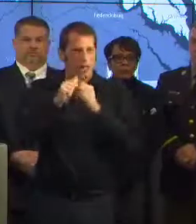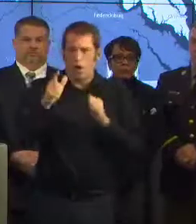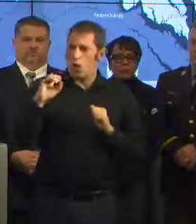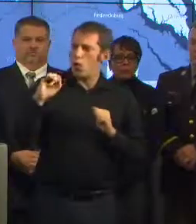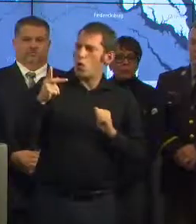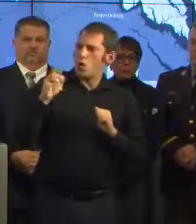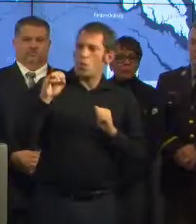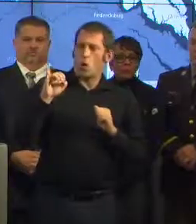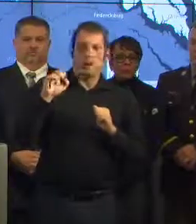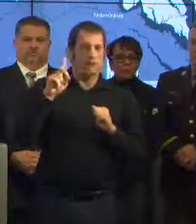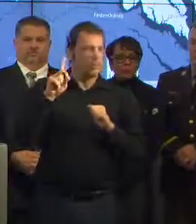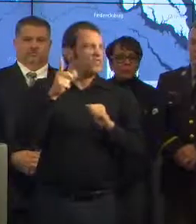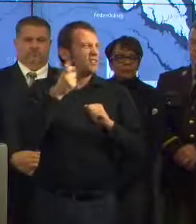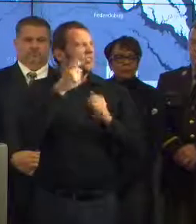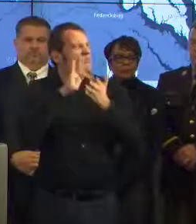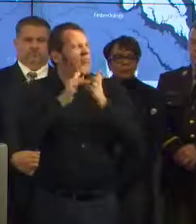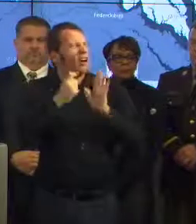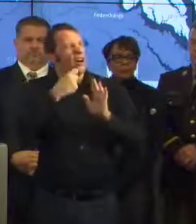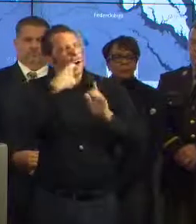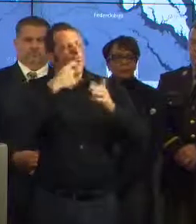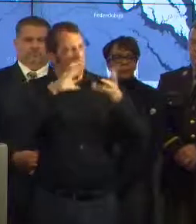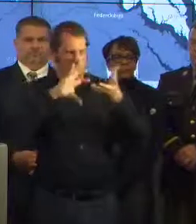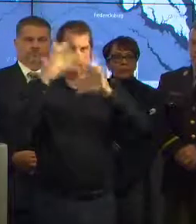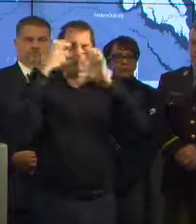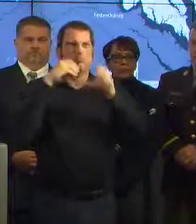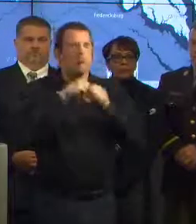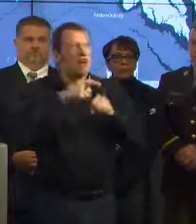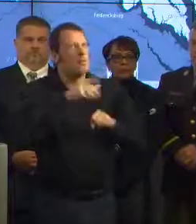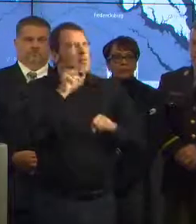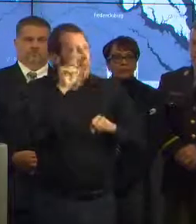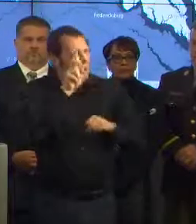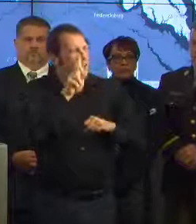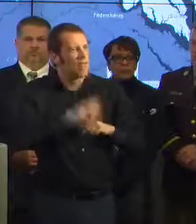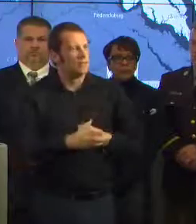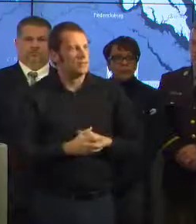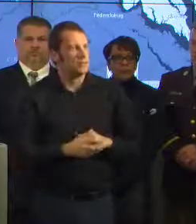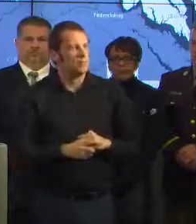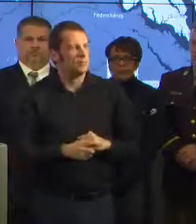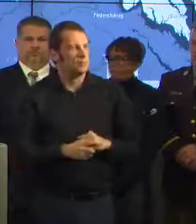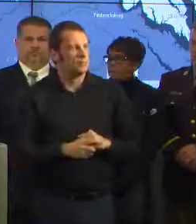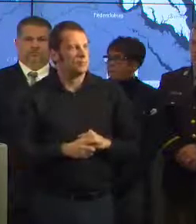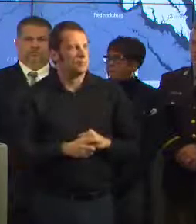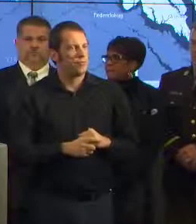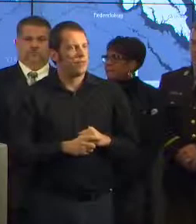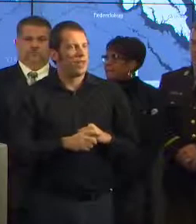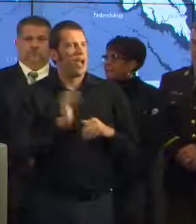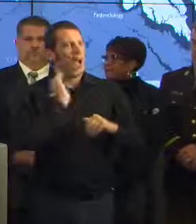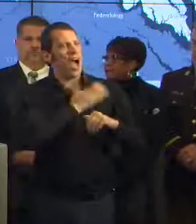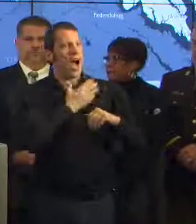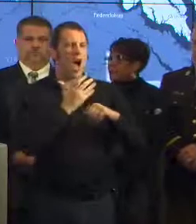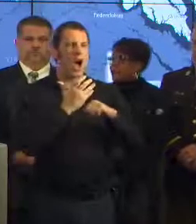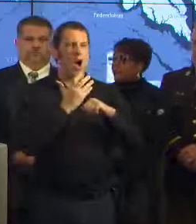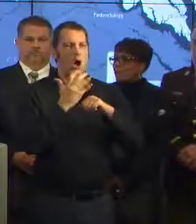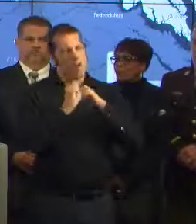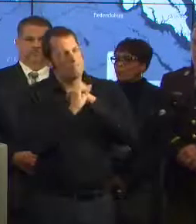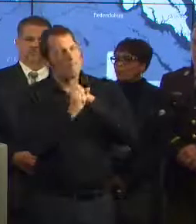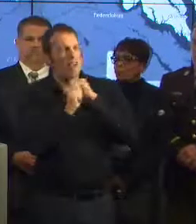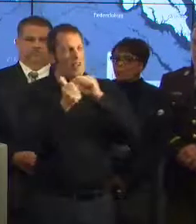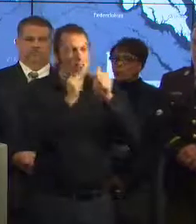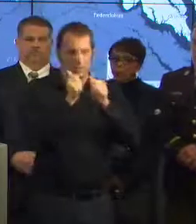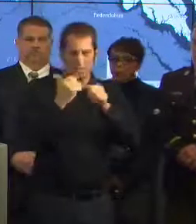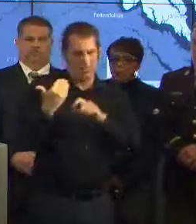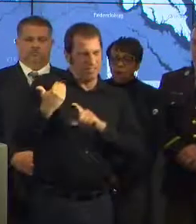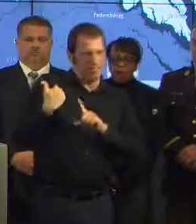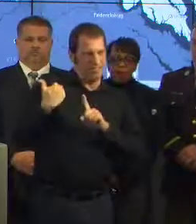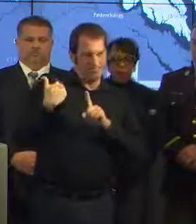Back at that time, during our campaign in 2014, that became the focus of a problem